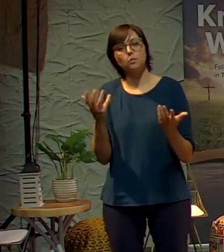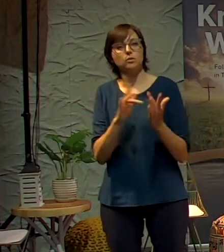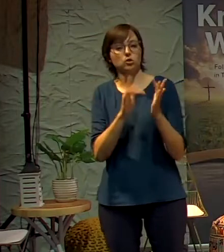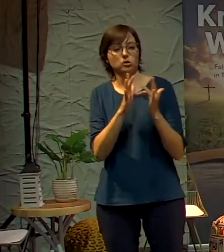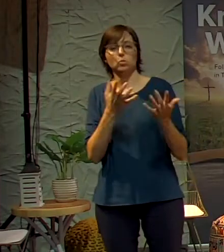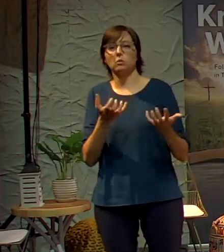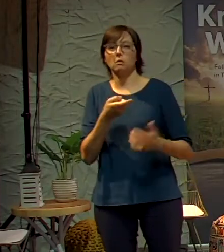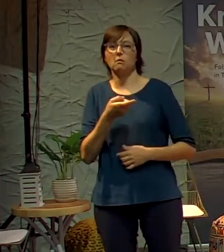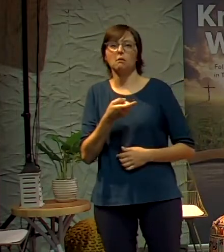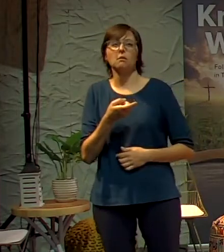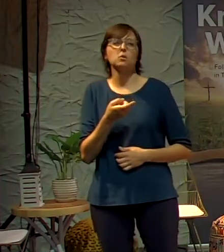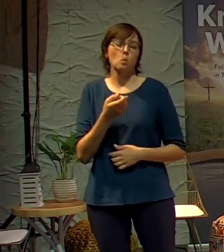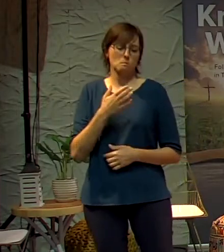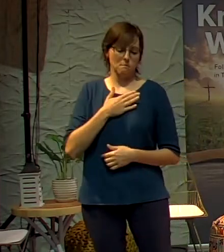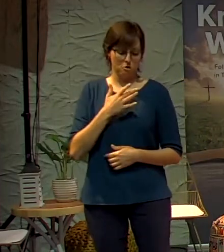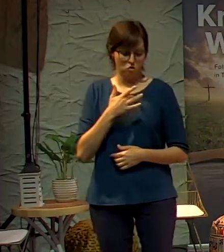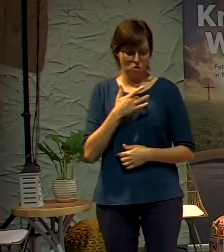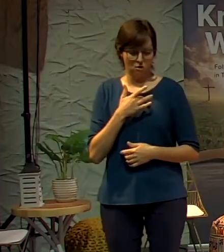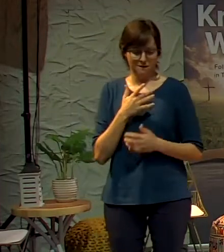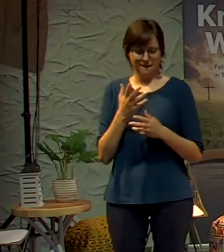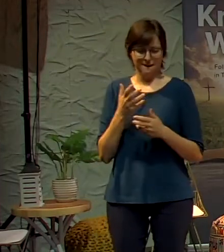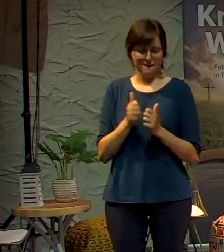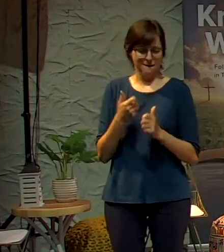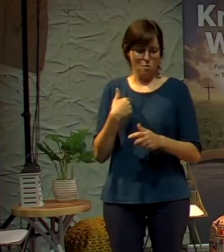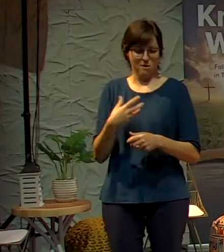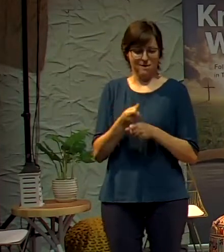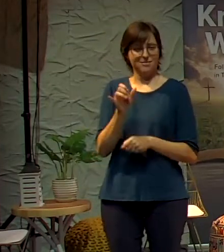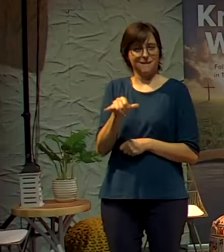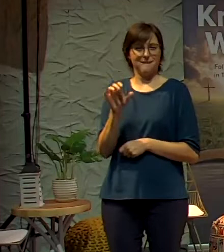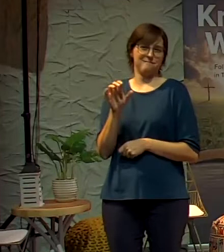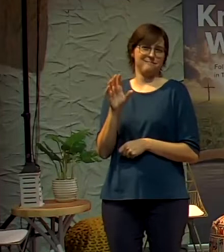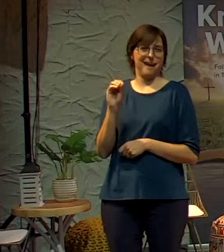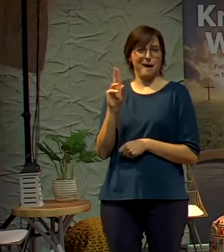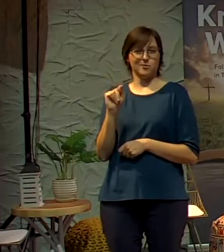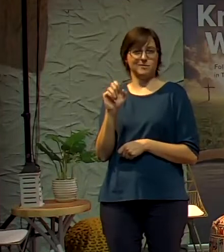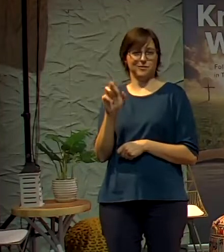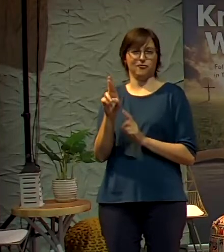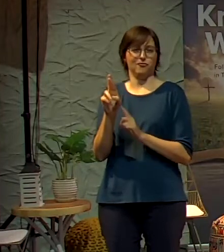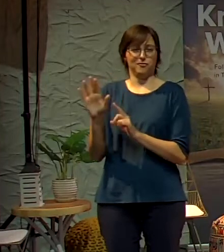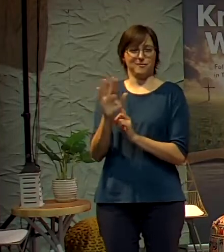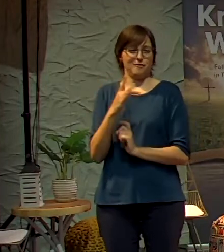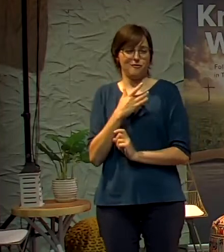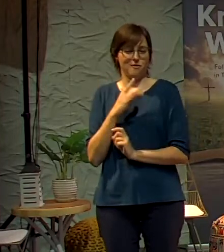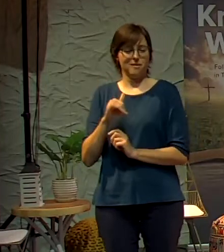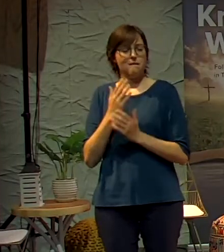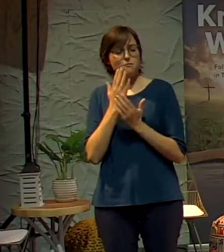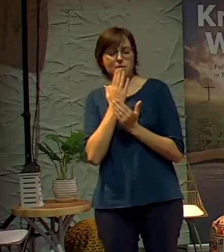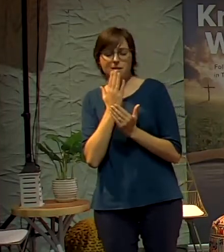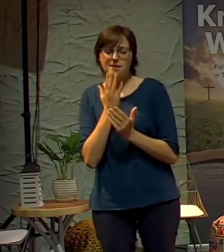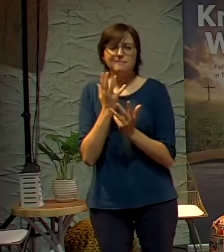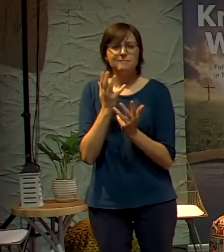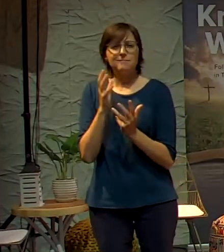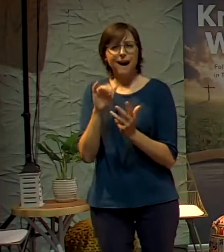So how do I get an outsider's heart? The next question, right? How do I get that? How do I get that sense of gratitude? Can you